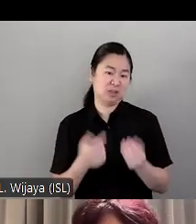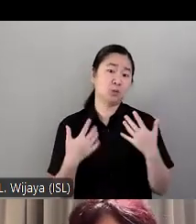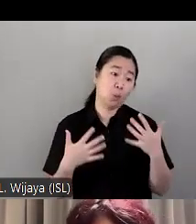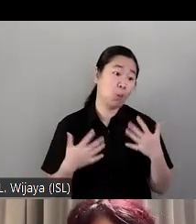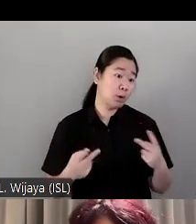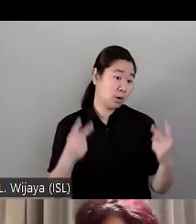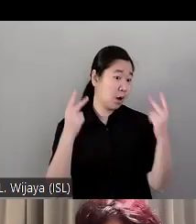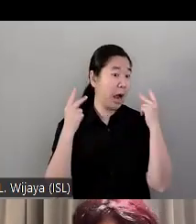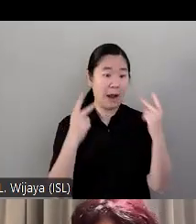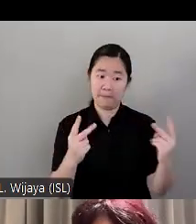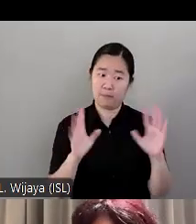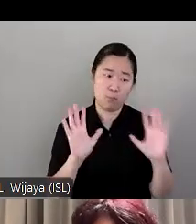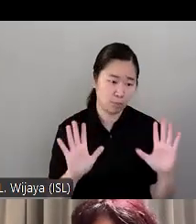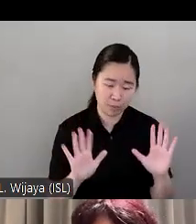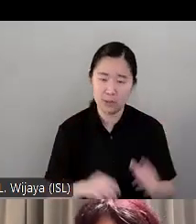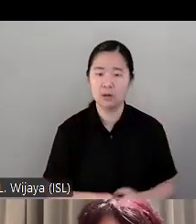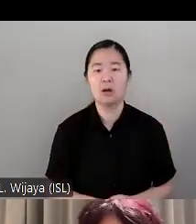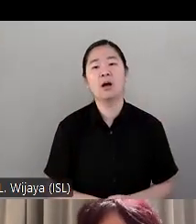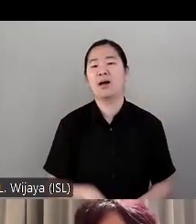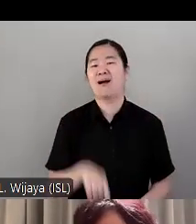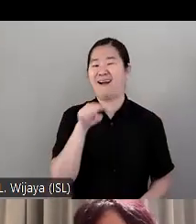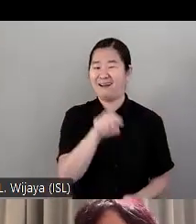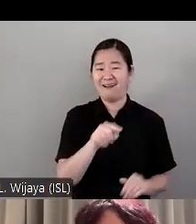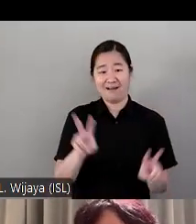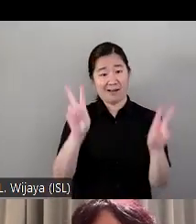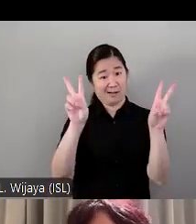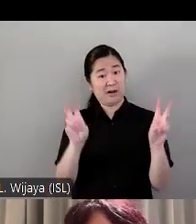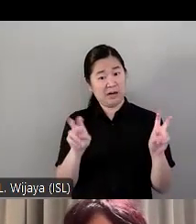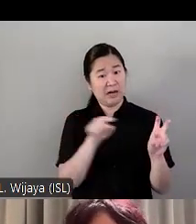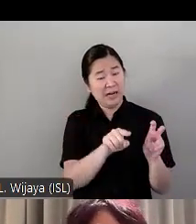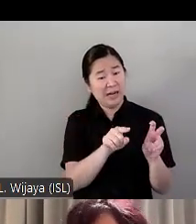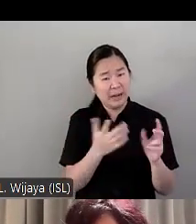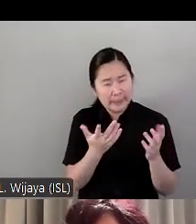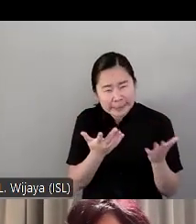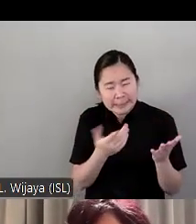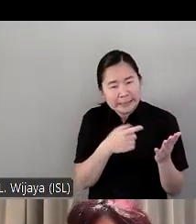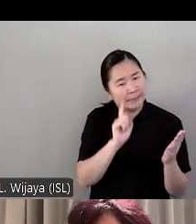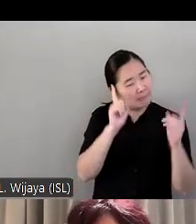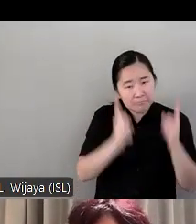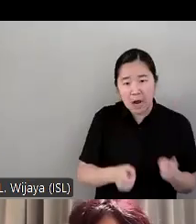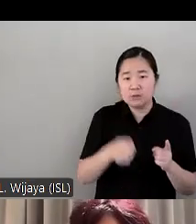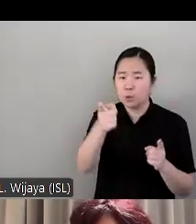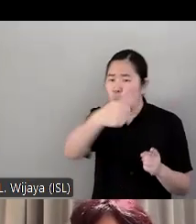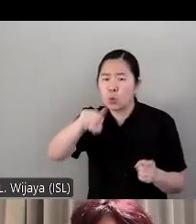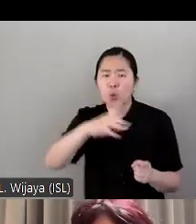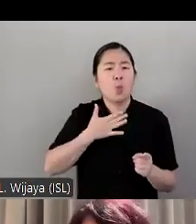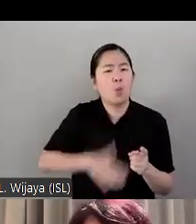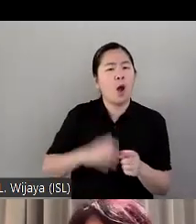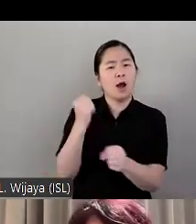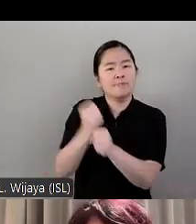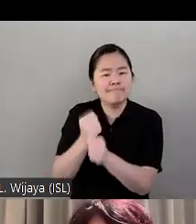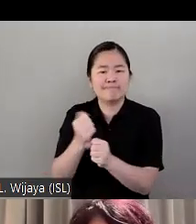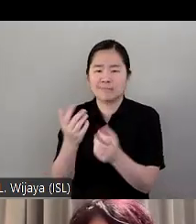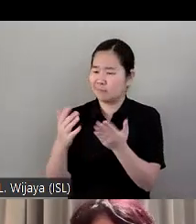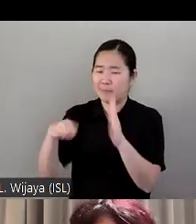and responsibilities, for instance? The second is the need to collaborate with organizations of